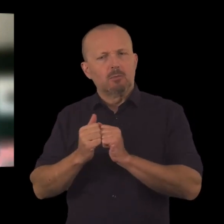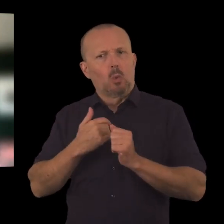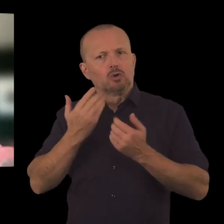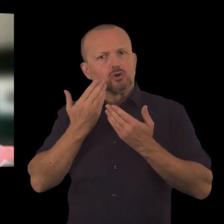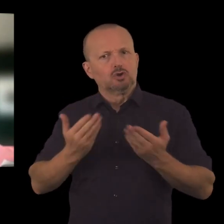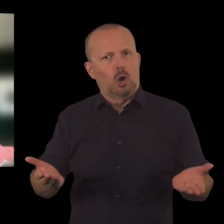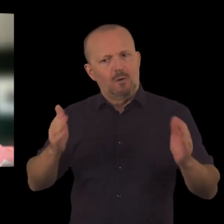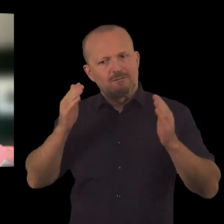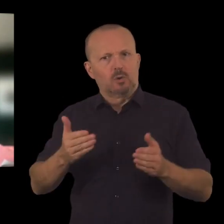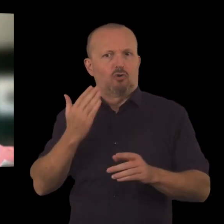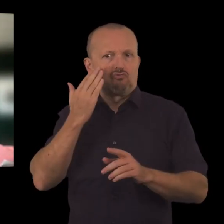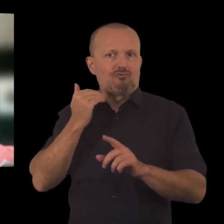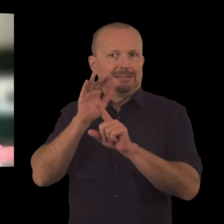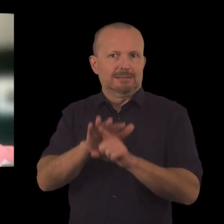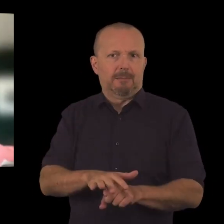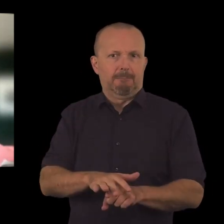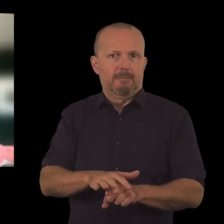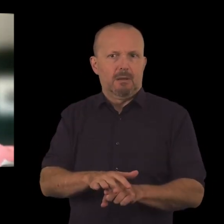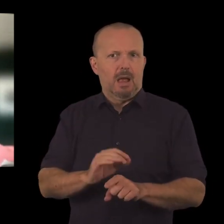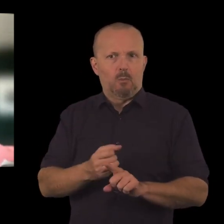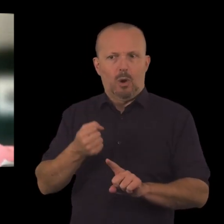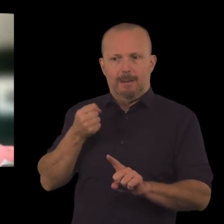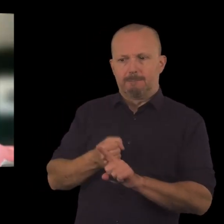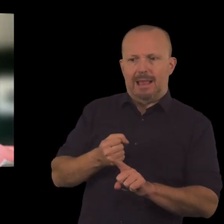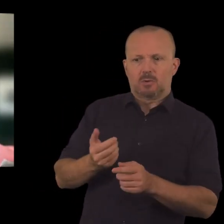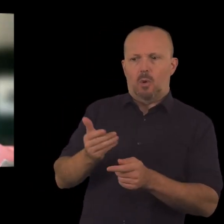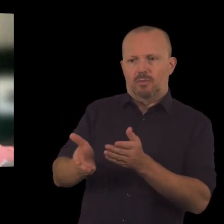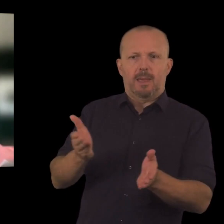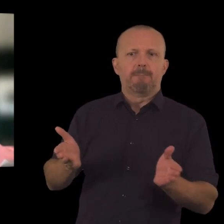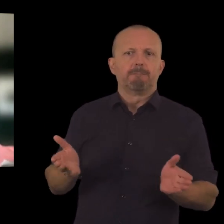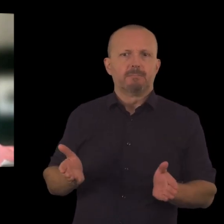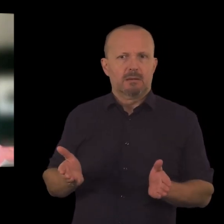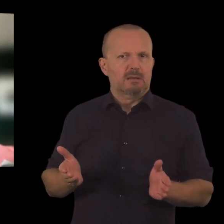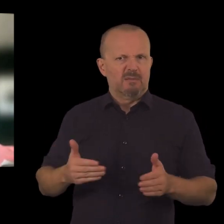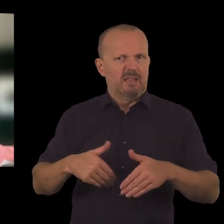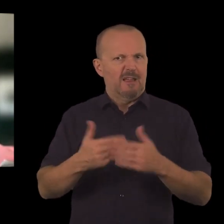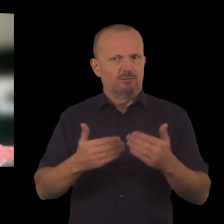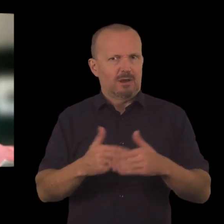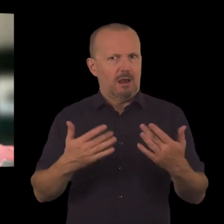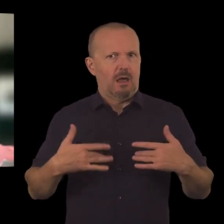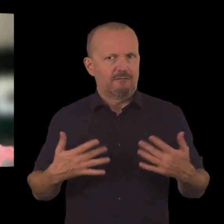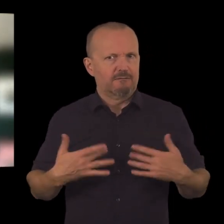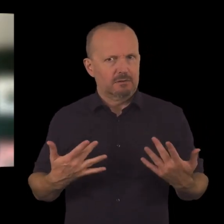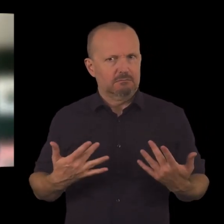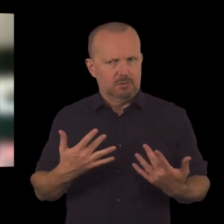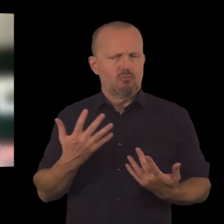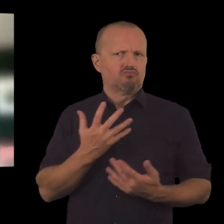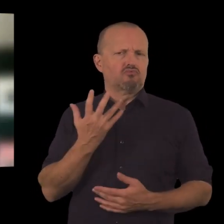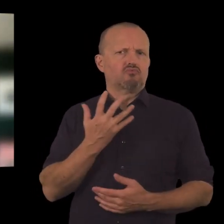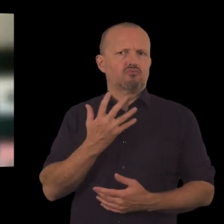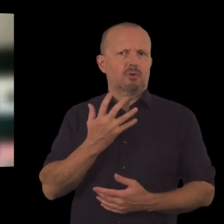So we have this series of hui, we talk about it, we land on a topic. Some of those topics have